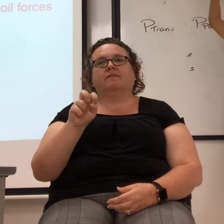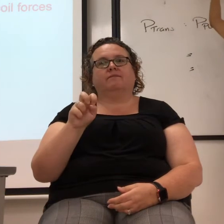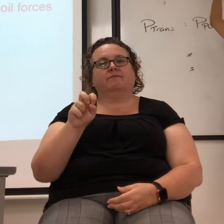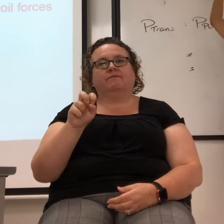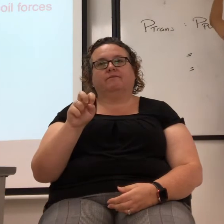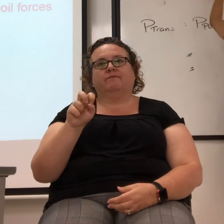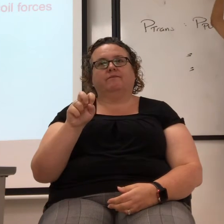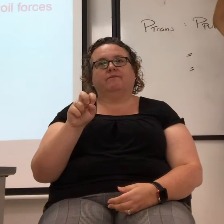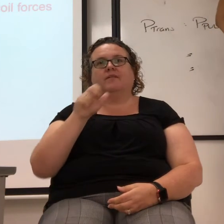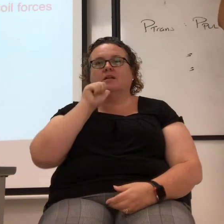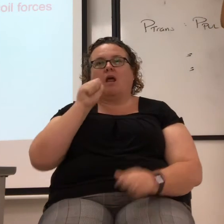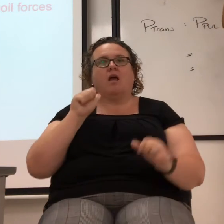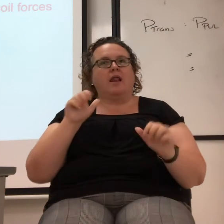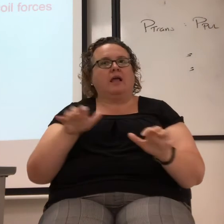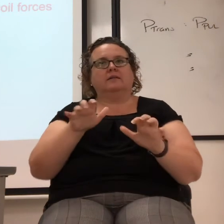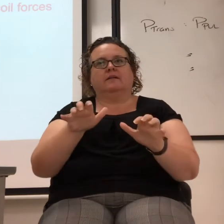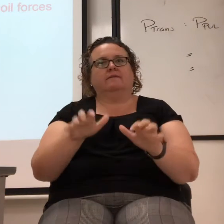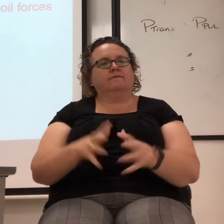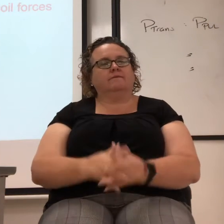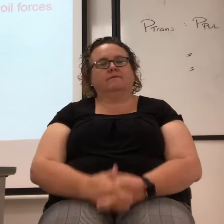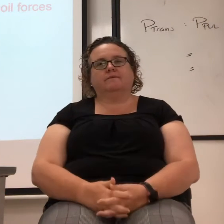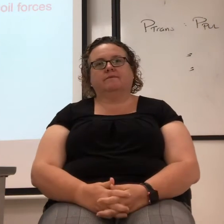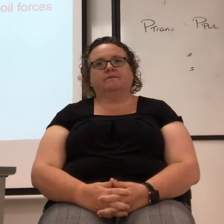a passive process.